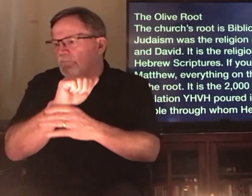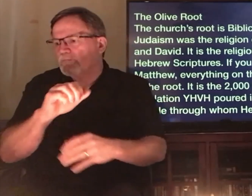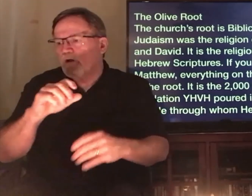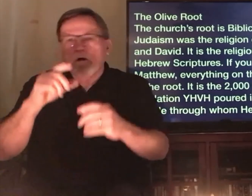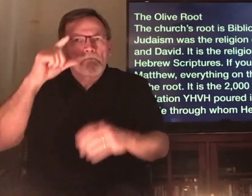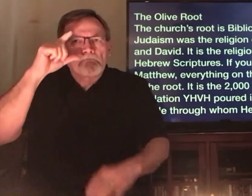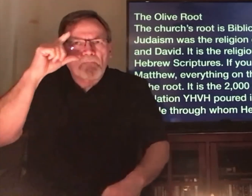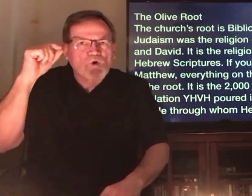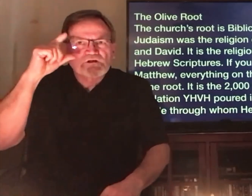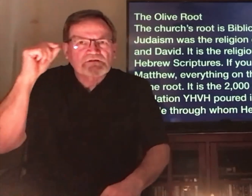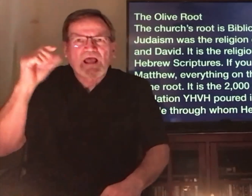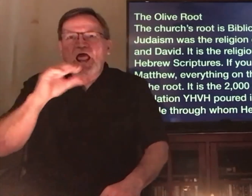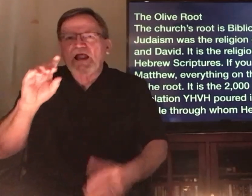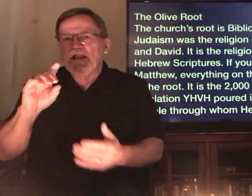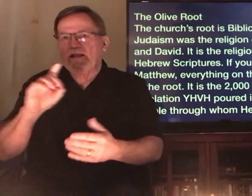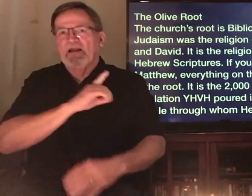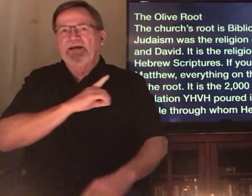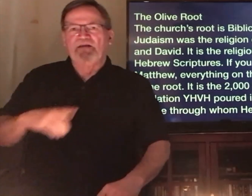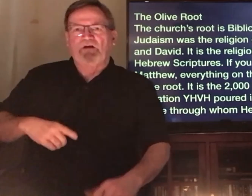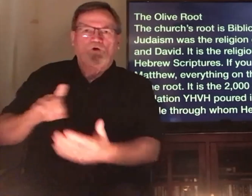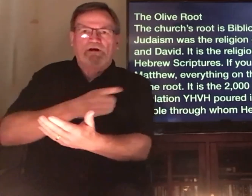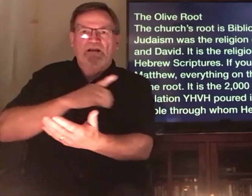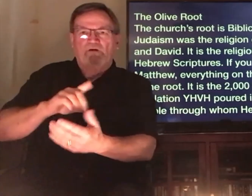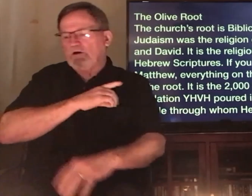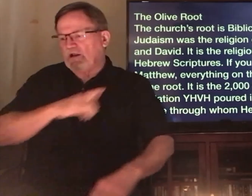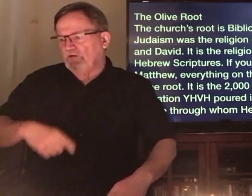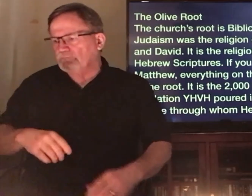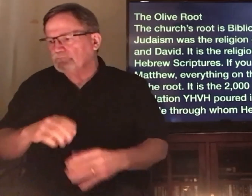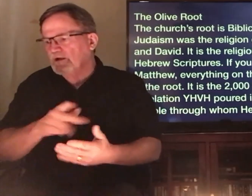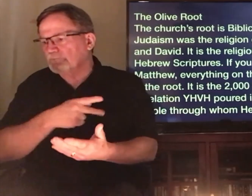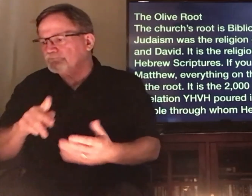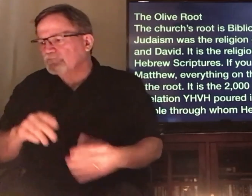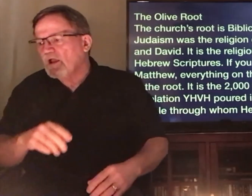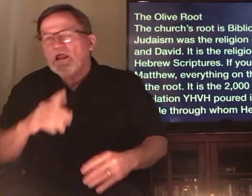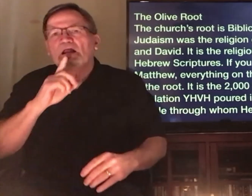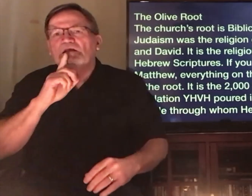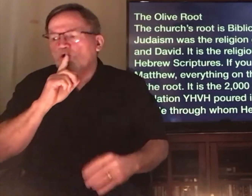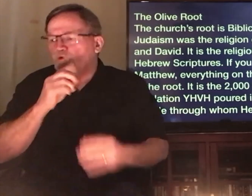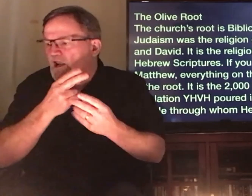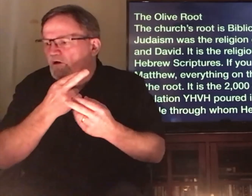covenant messianic believer. That's natural. And him.